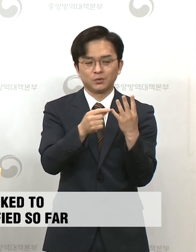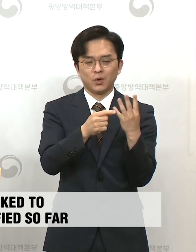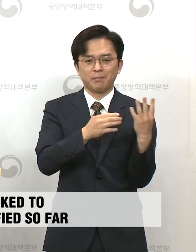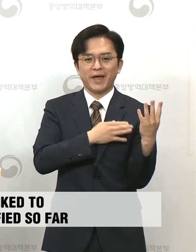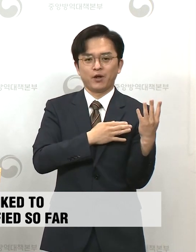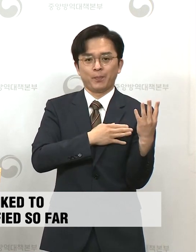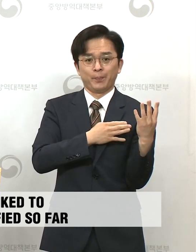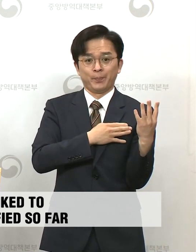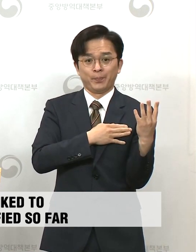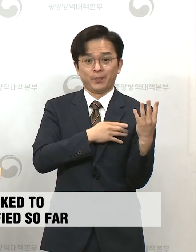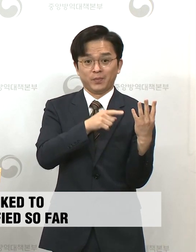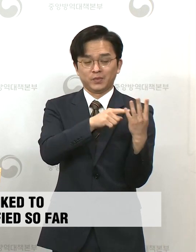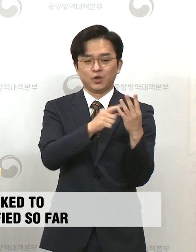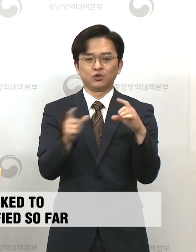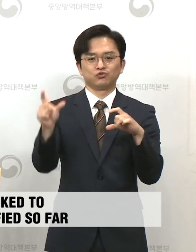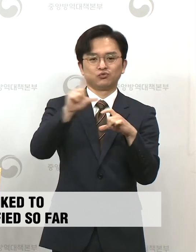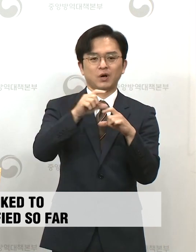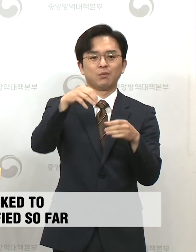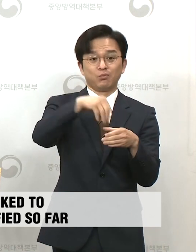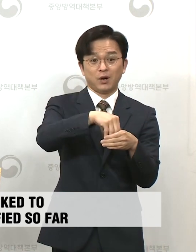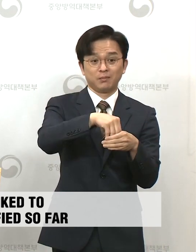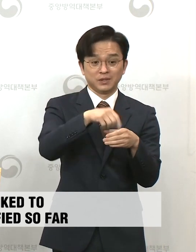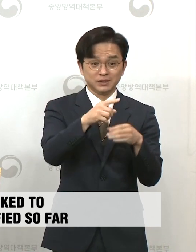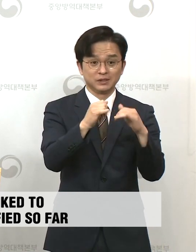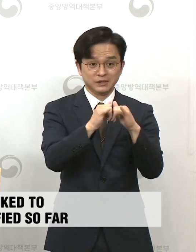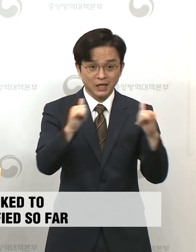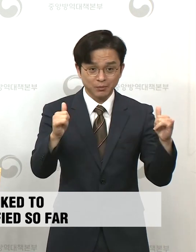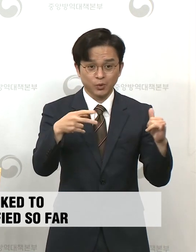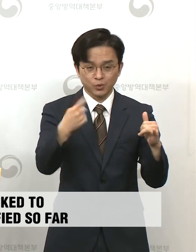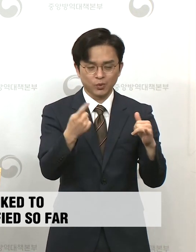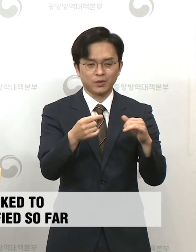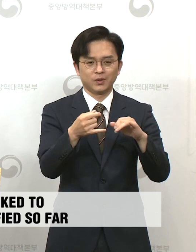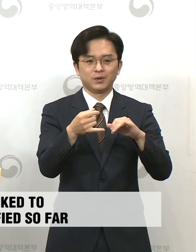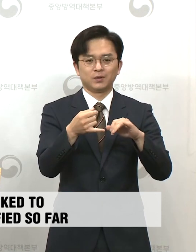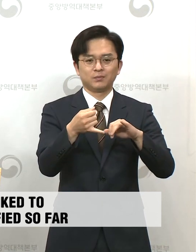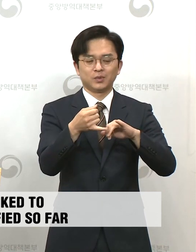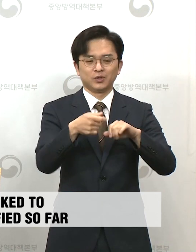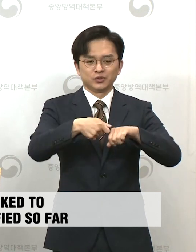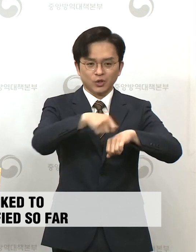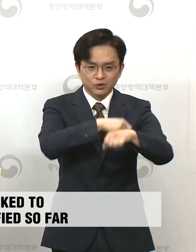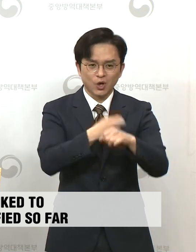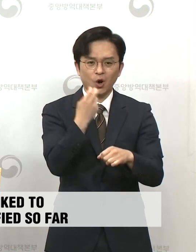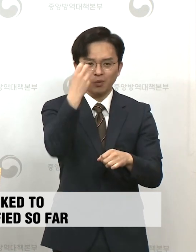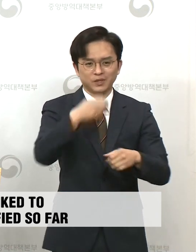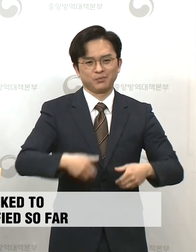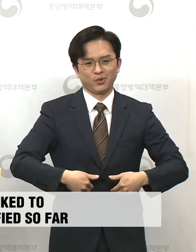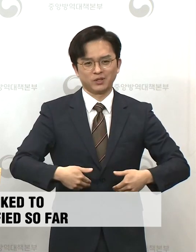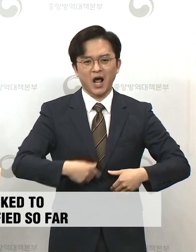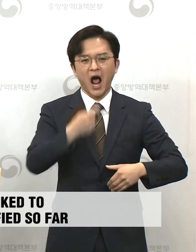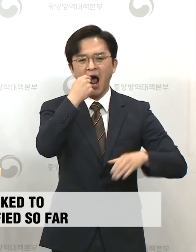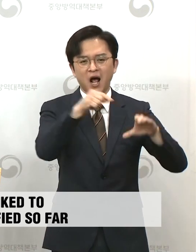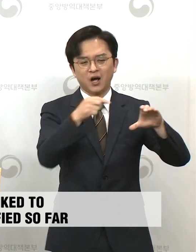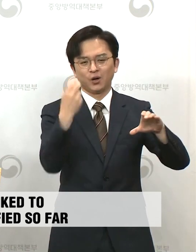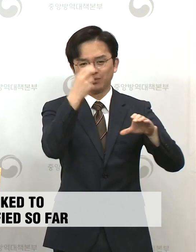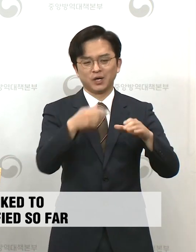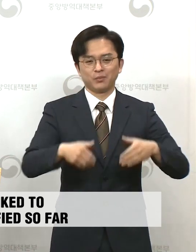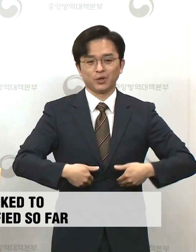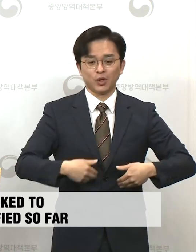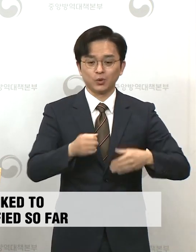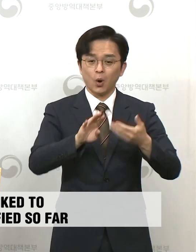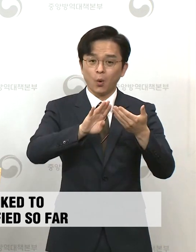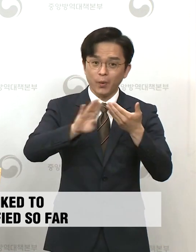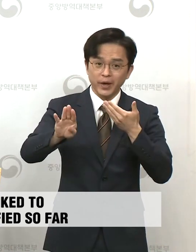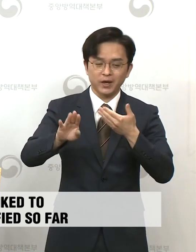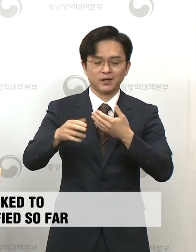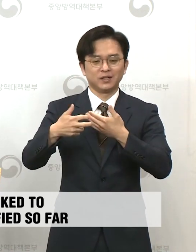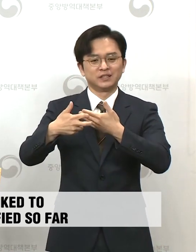so forth, including pneumonia symptoms as well. And these symptoms will be included in the targets, and they